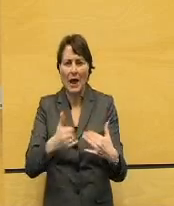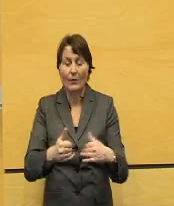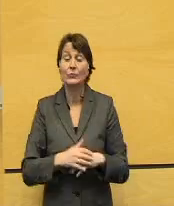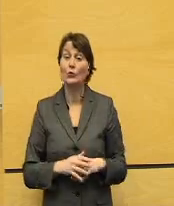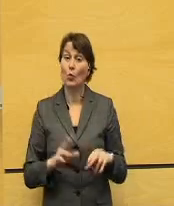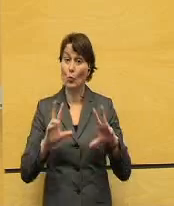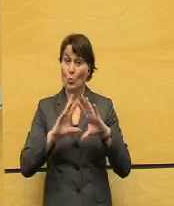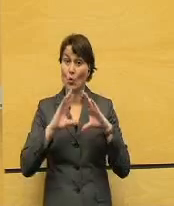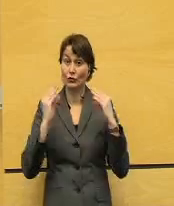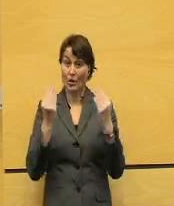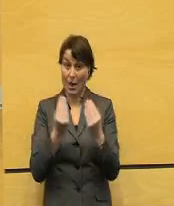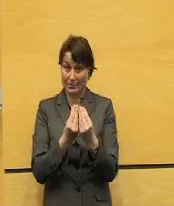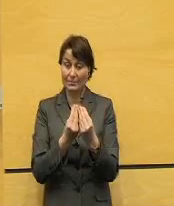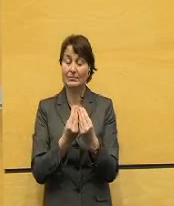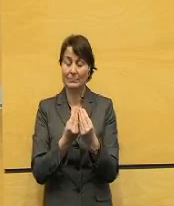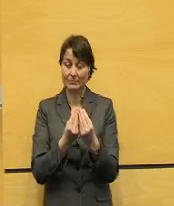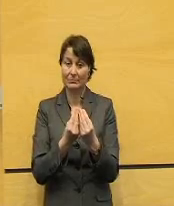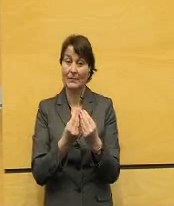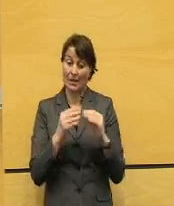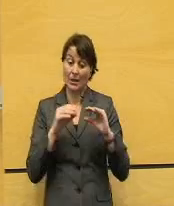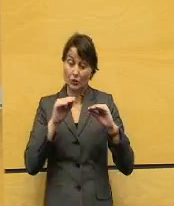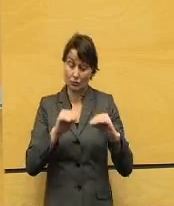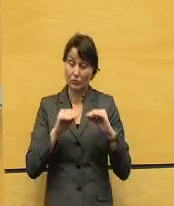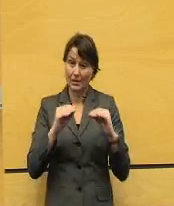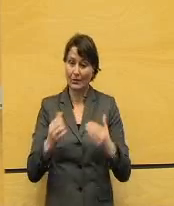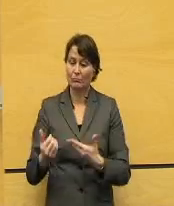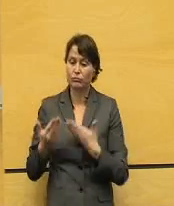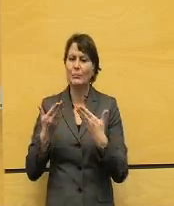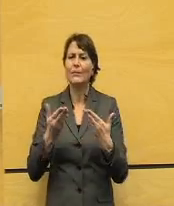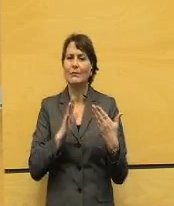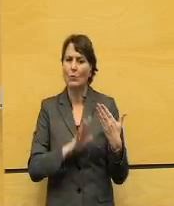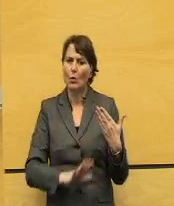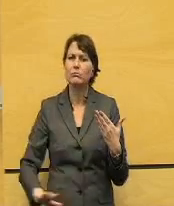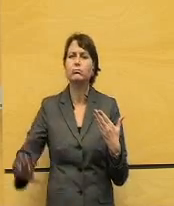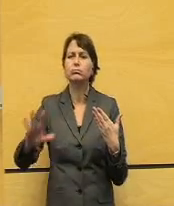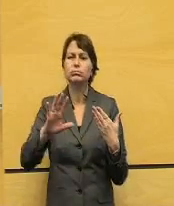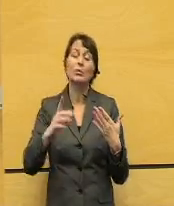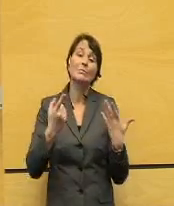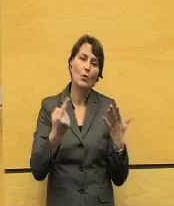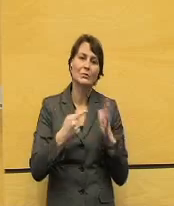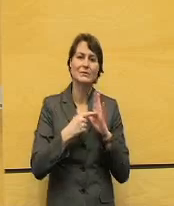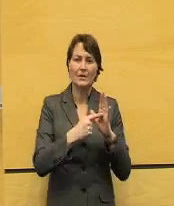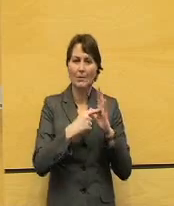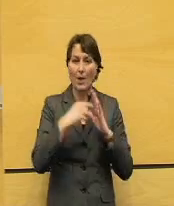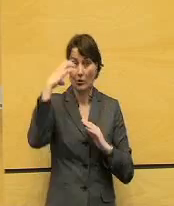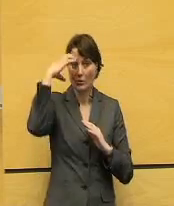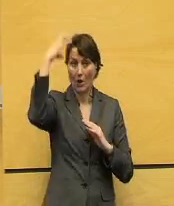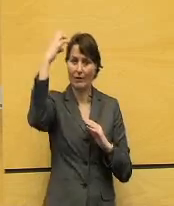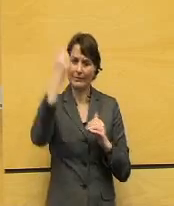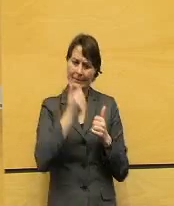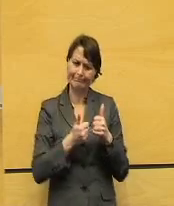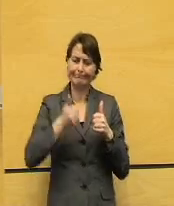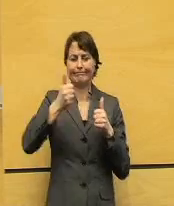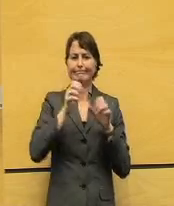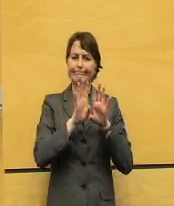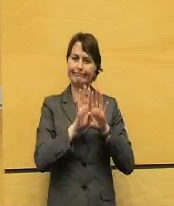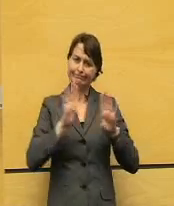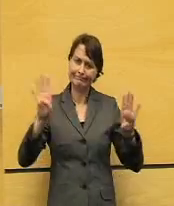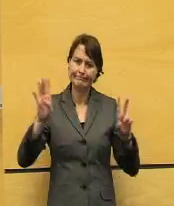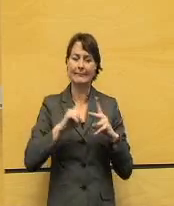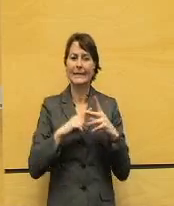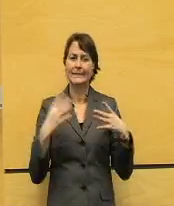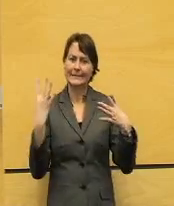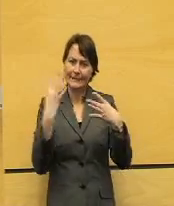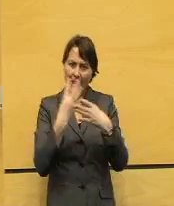workshop we provide for the country, for government officials, community leaders,